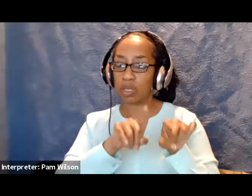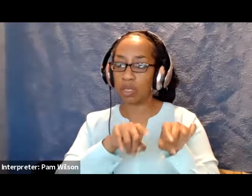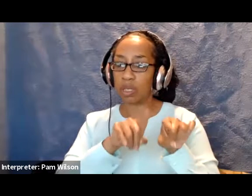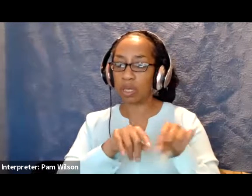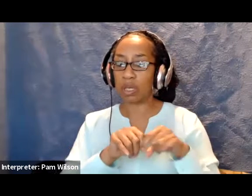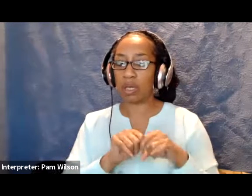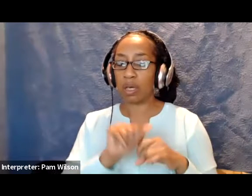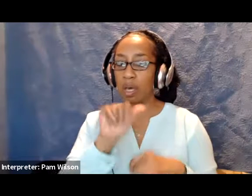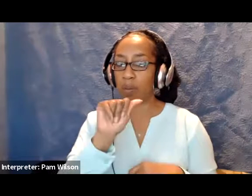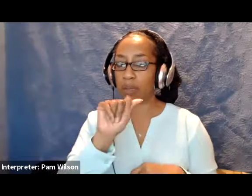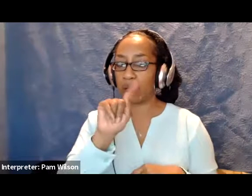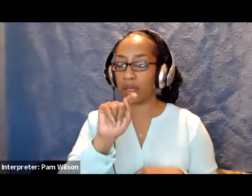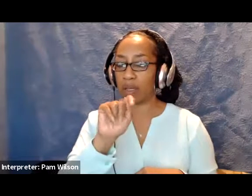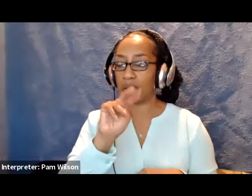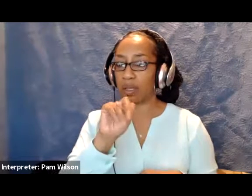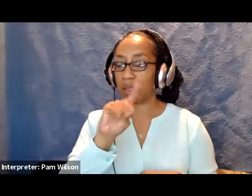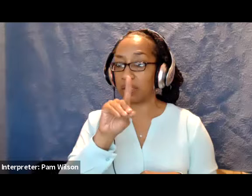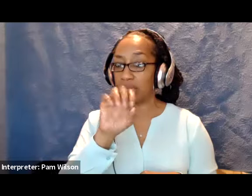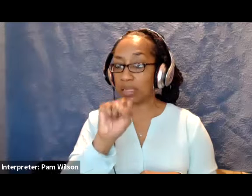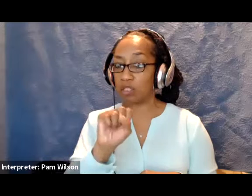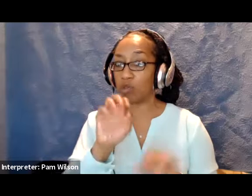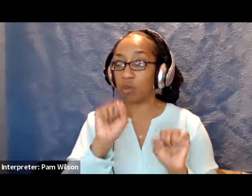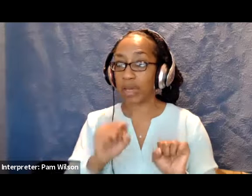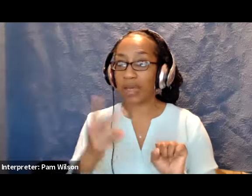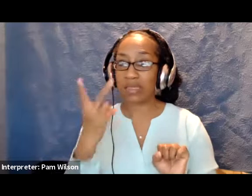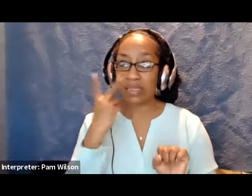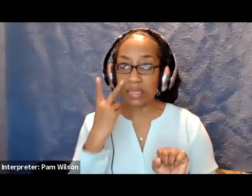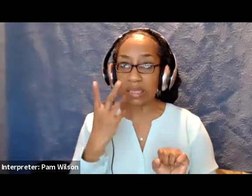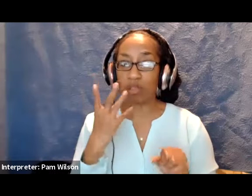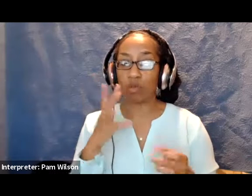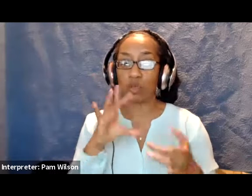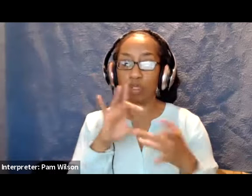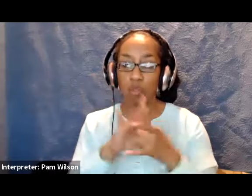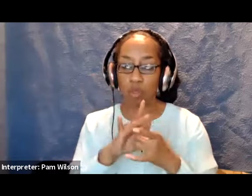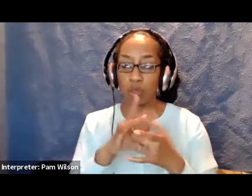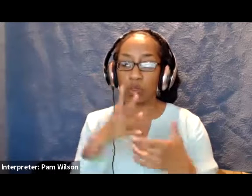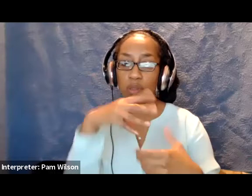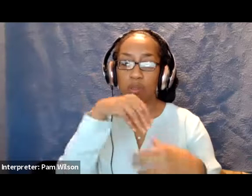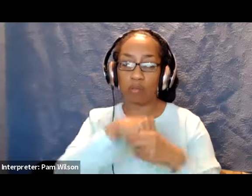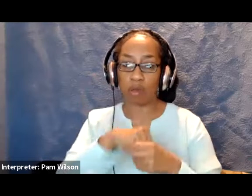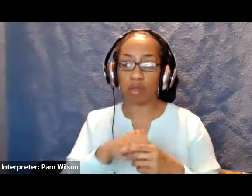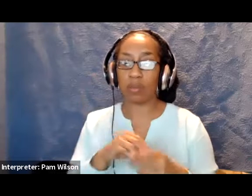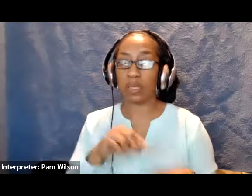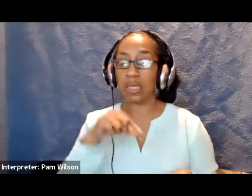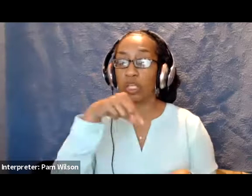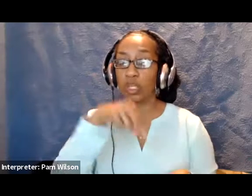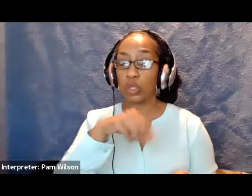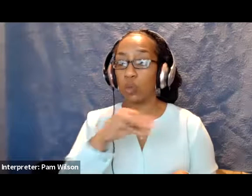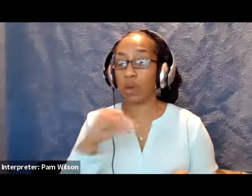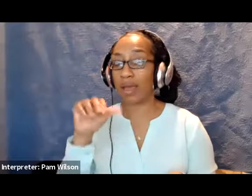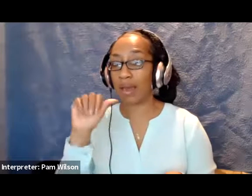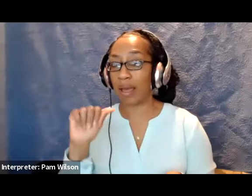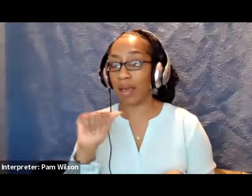attend, you can see, and you can participate through Q&A and chat if it's enabled.